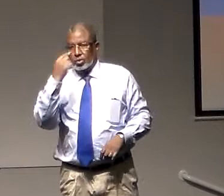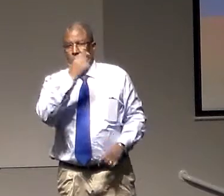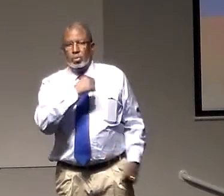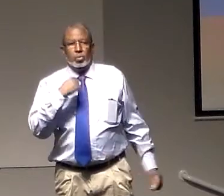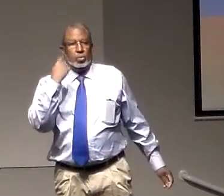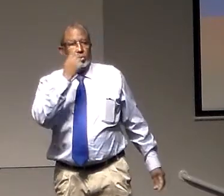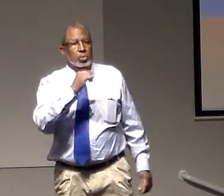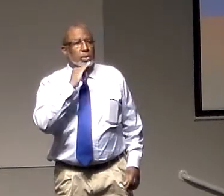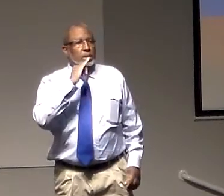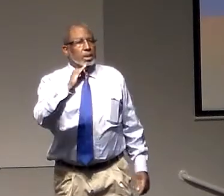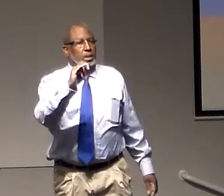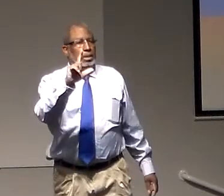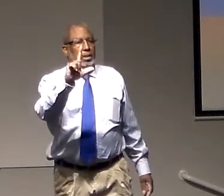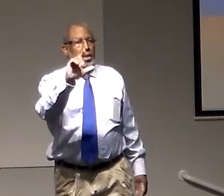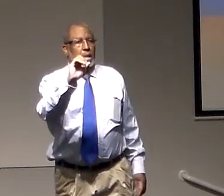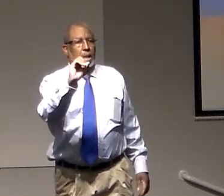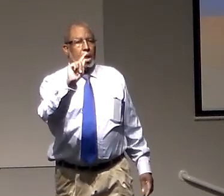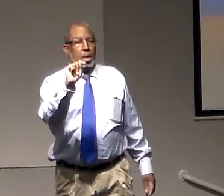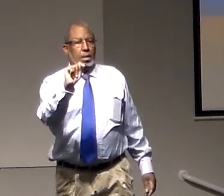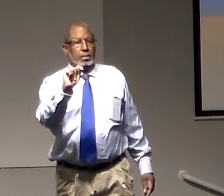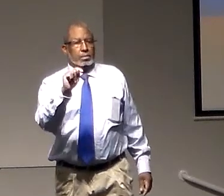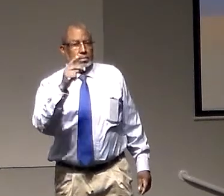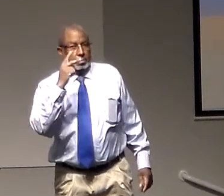lesson. Who is Lot?